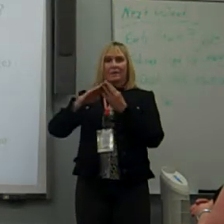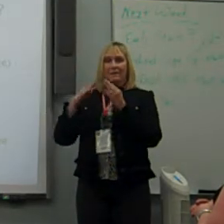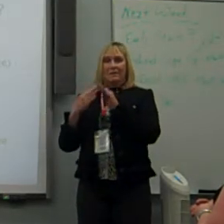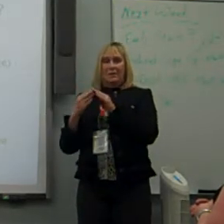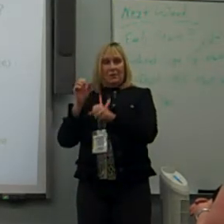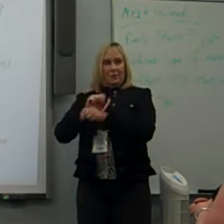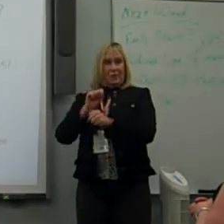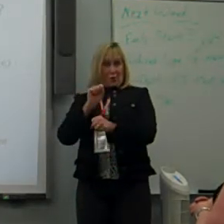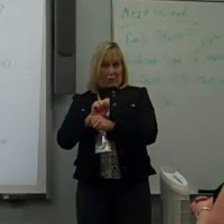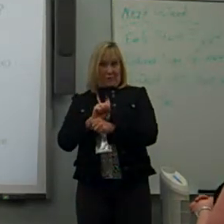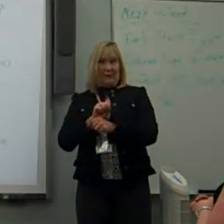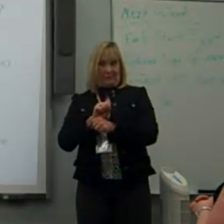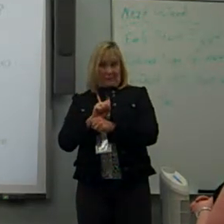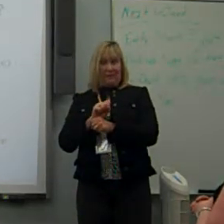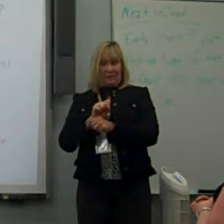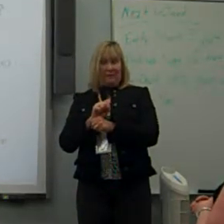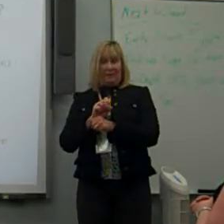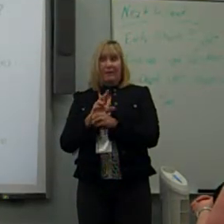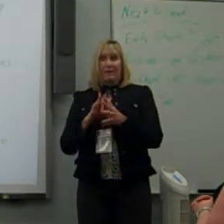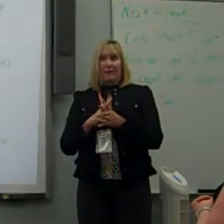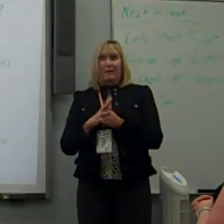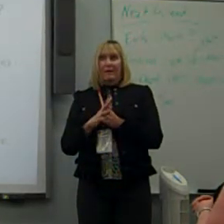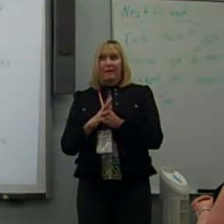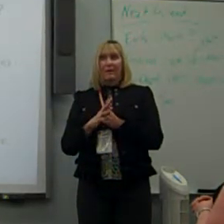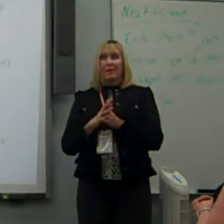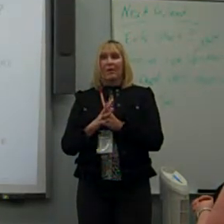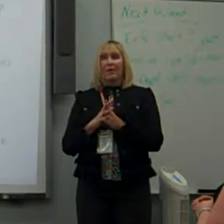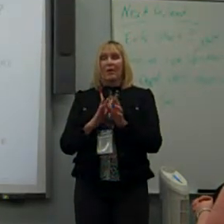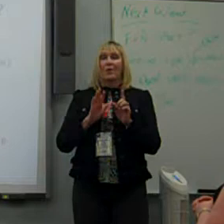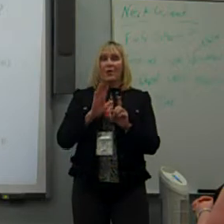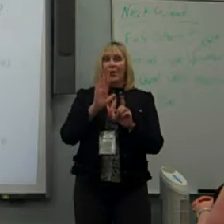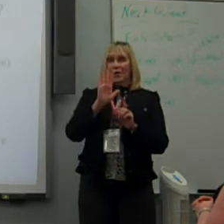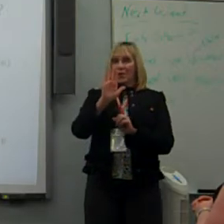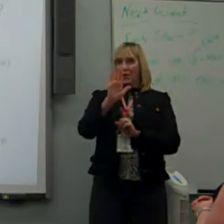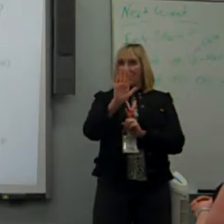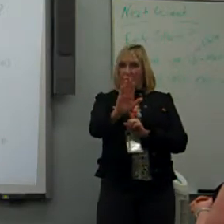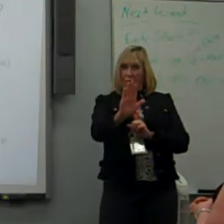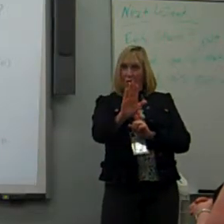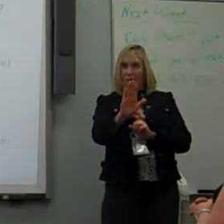Package deal. So let's say you're going out in the community and you're working.